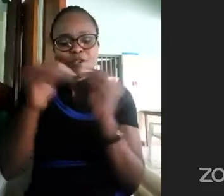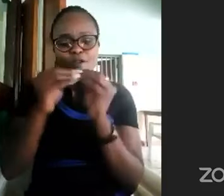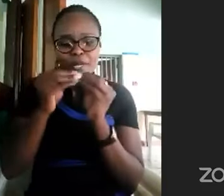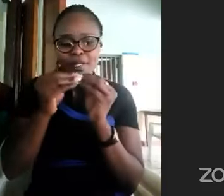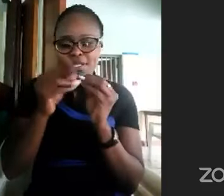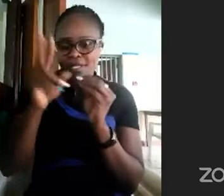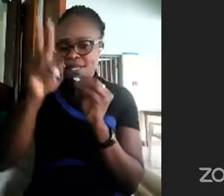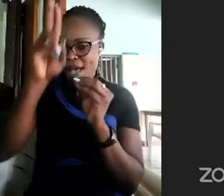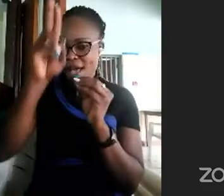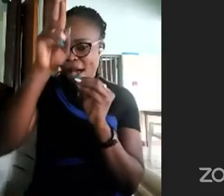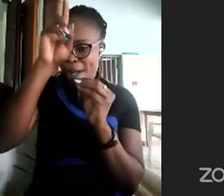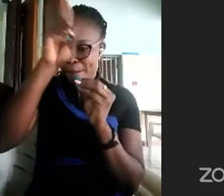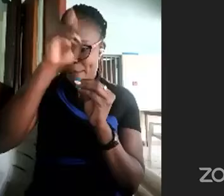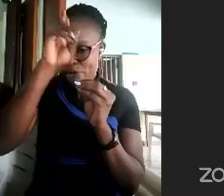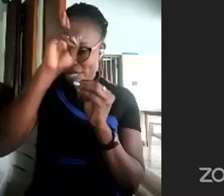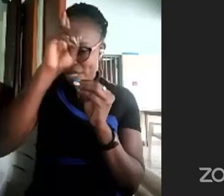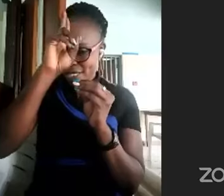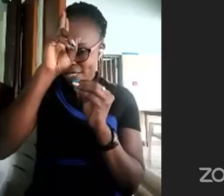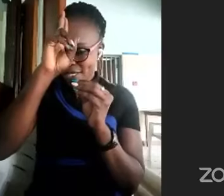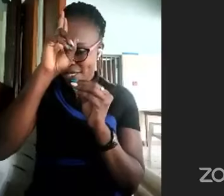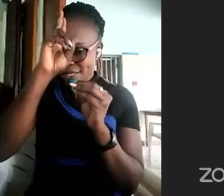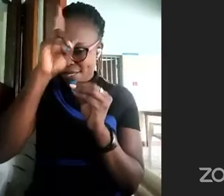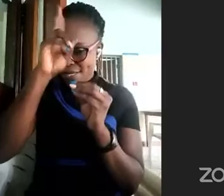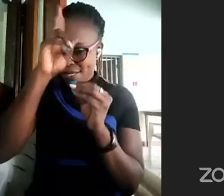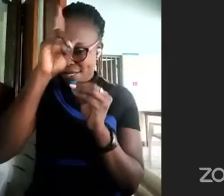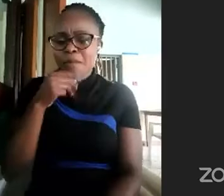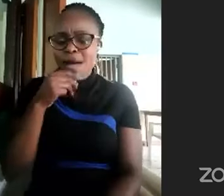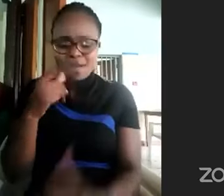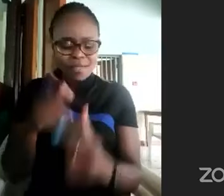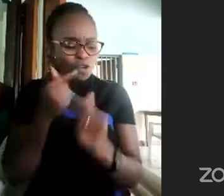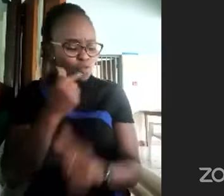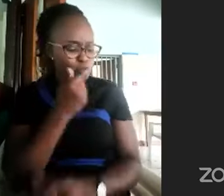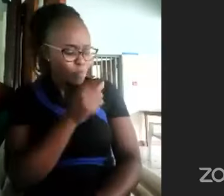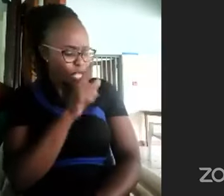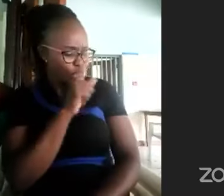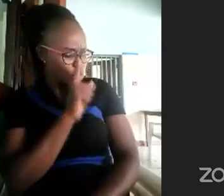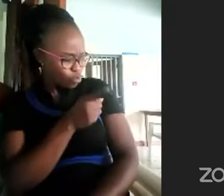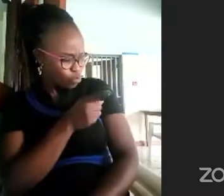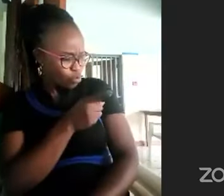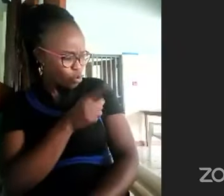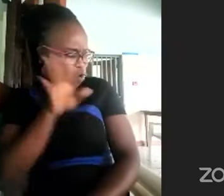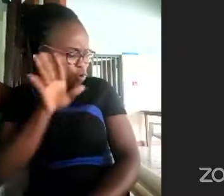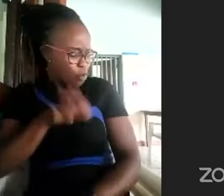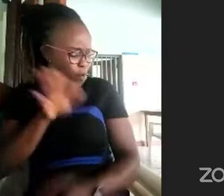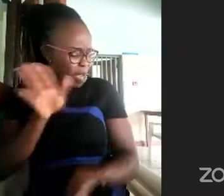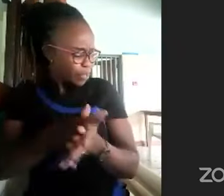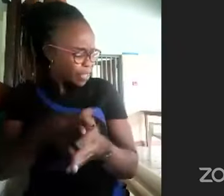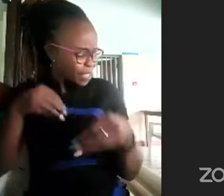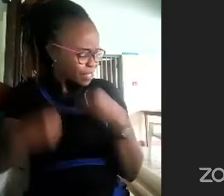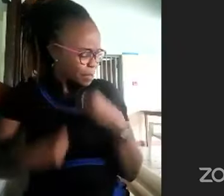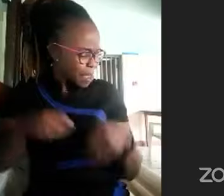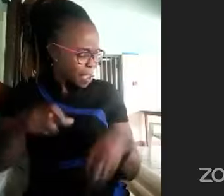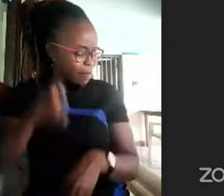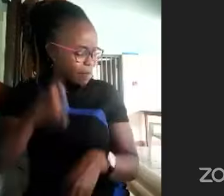believe that a woman with disability can be raped. And then still,